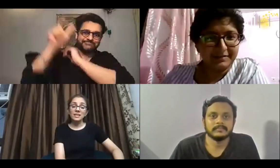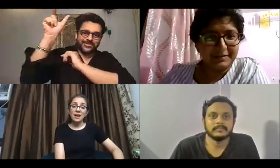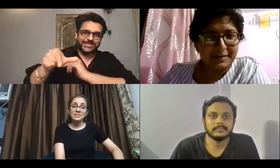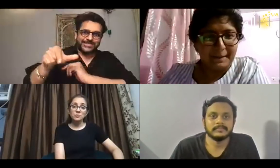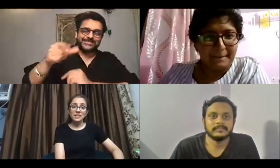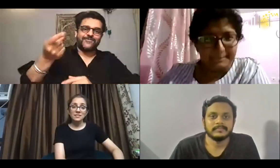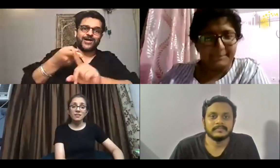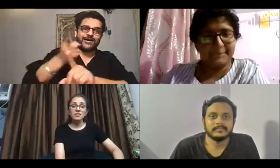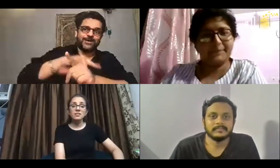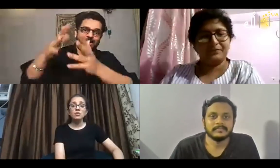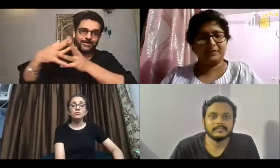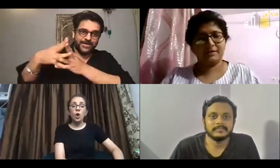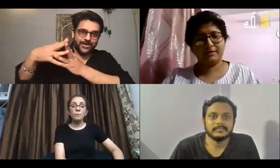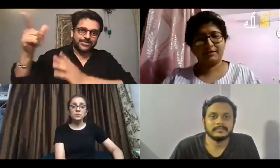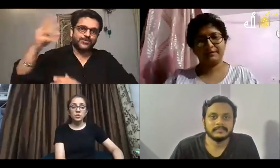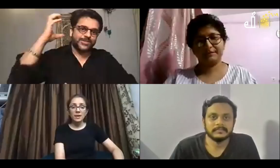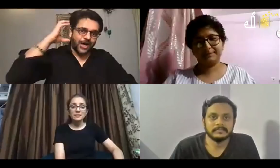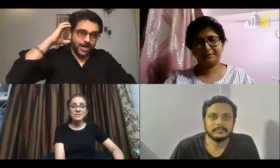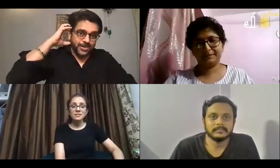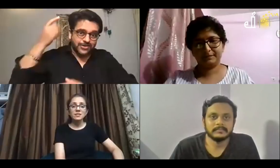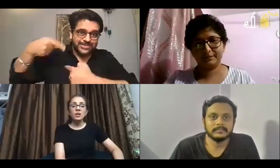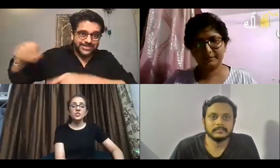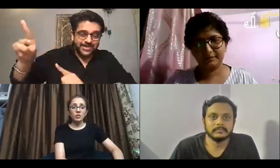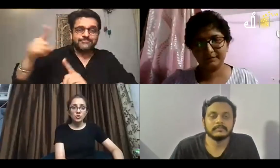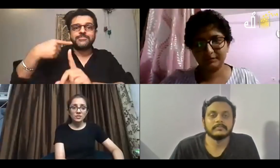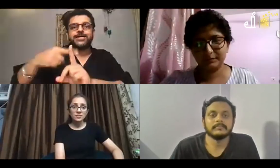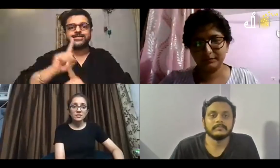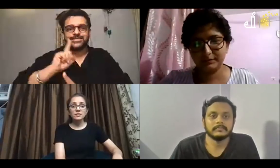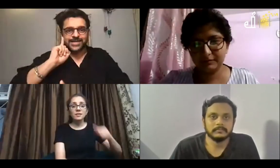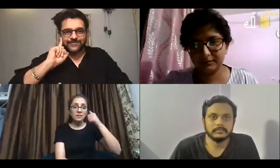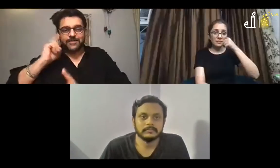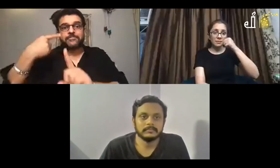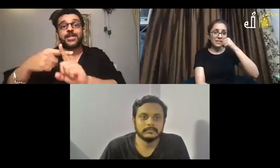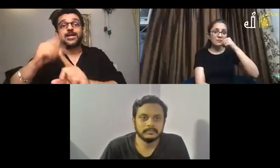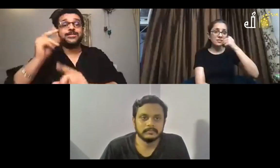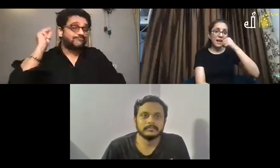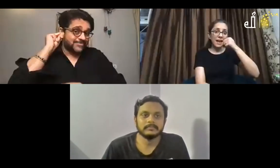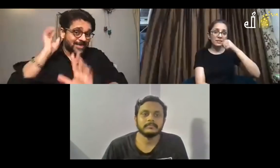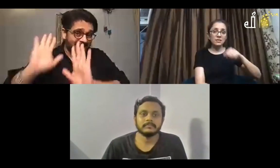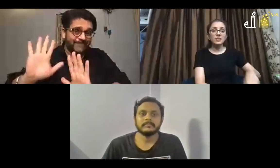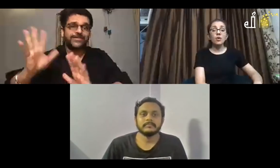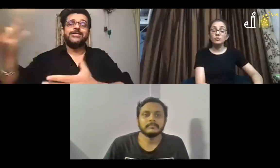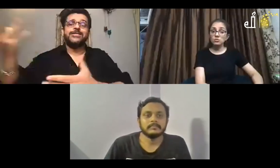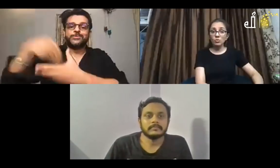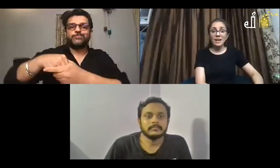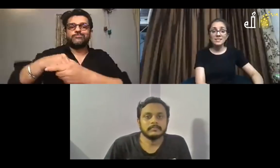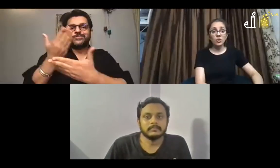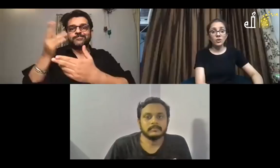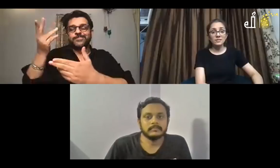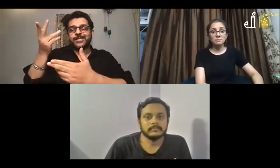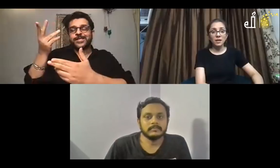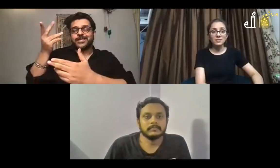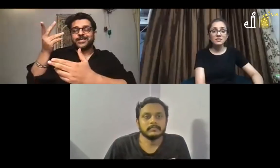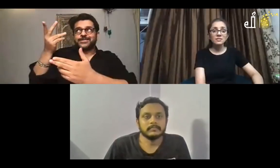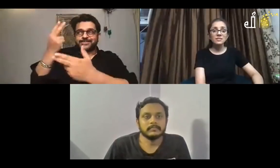have one last presenter from the US, audiologist her themselves, and also has a